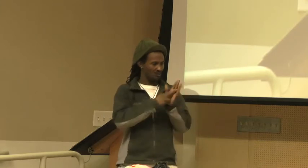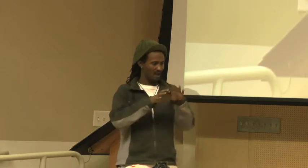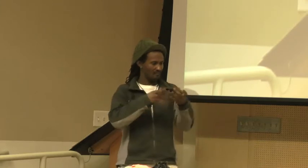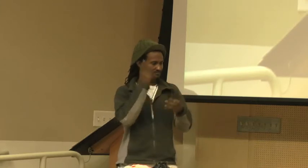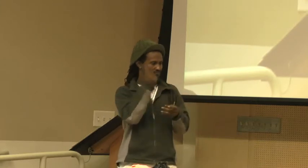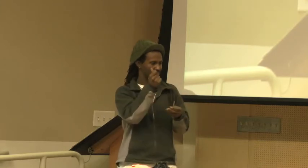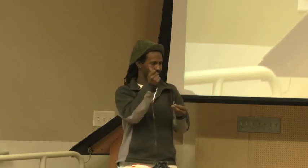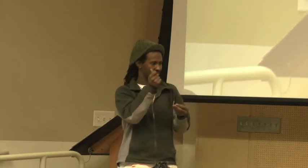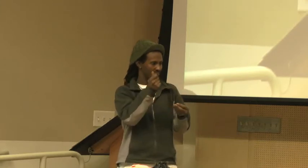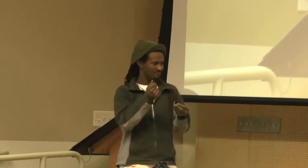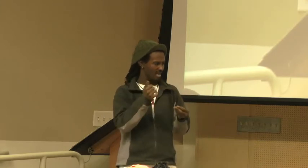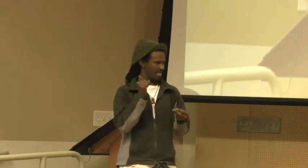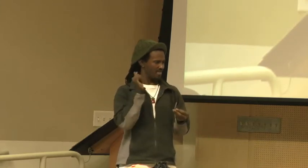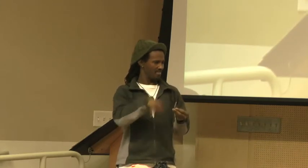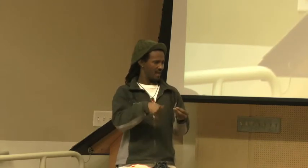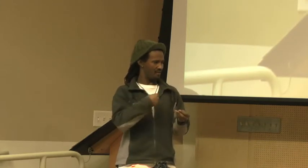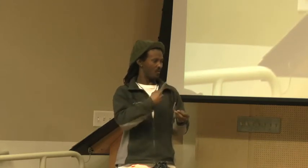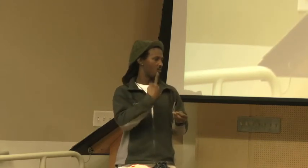gave me a response. It was pretty quick.